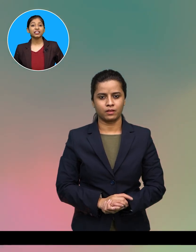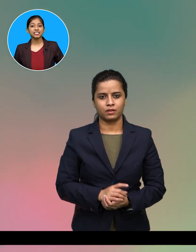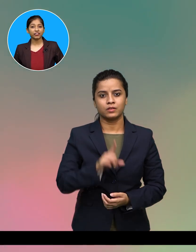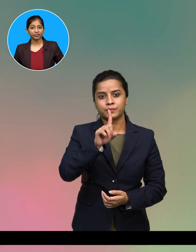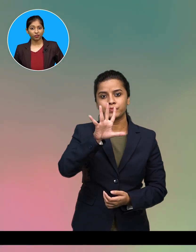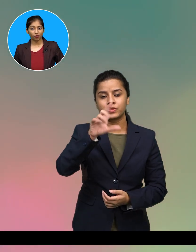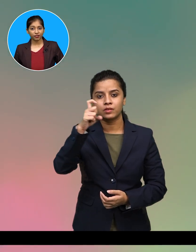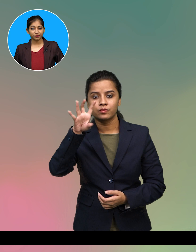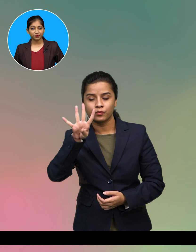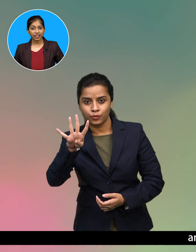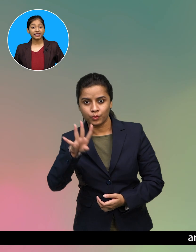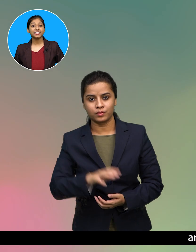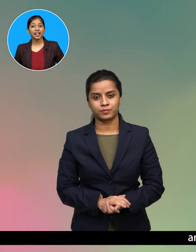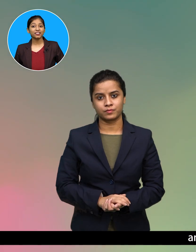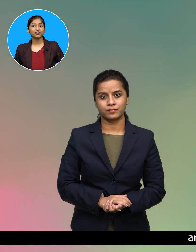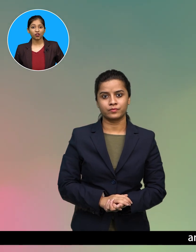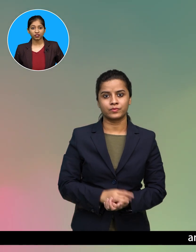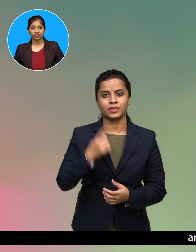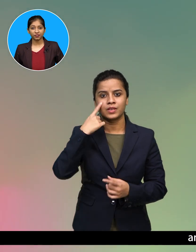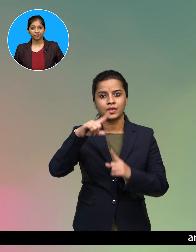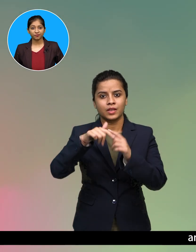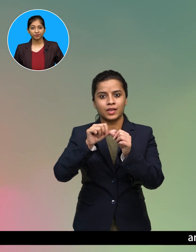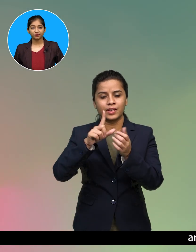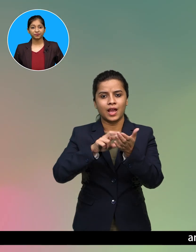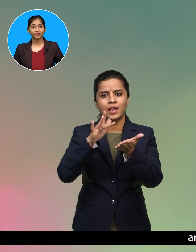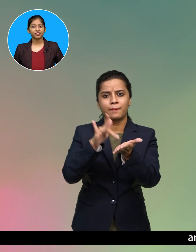In 1574, an Italian doctor,